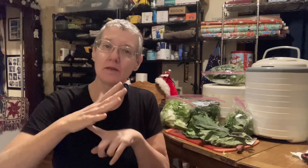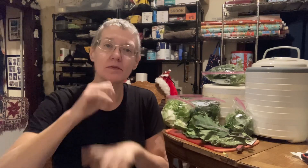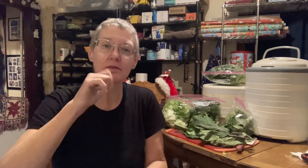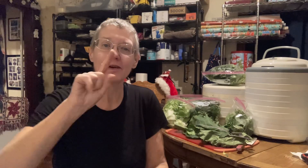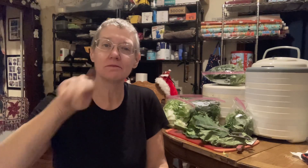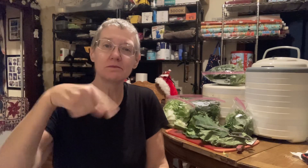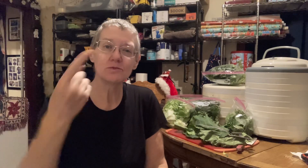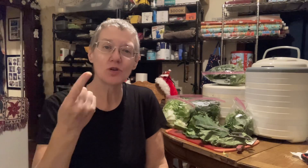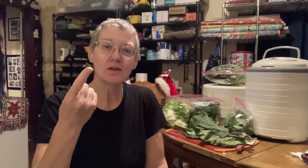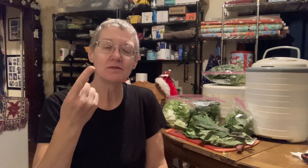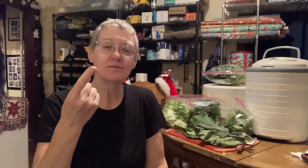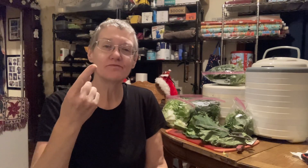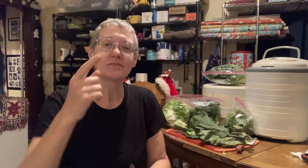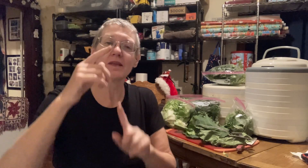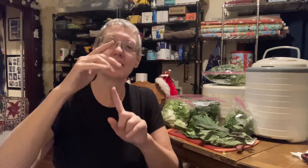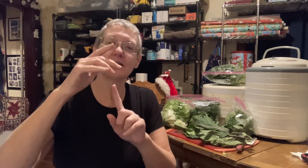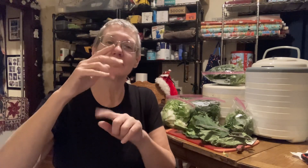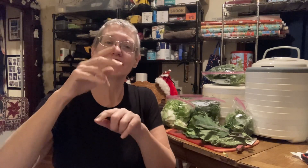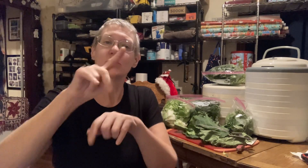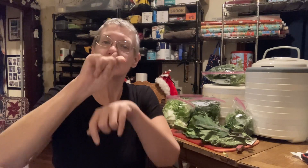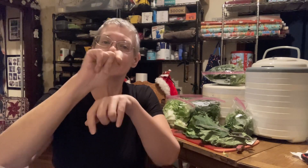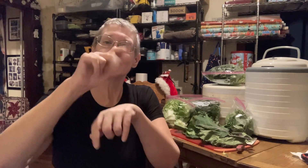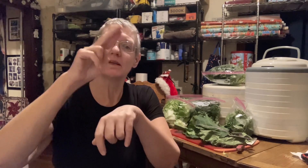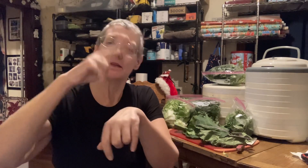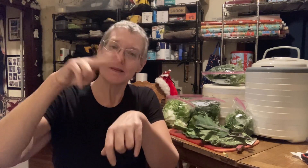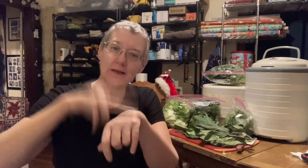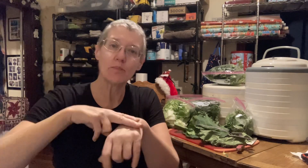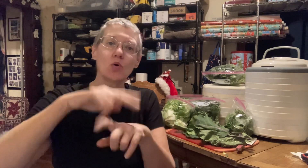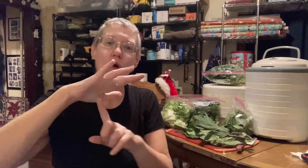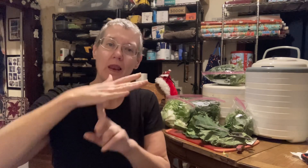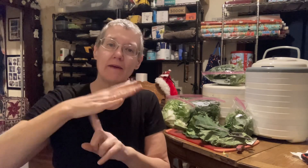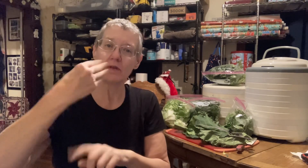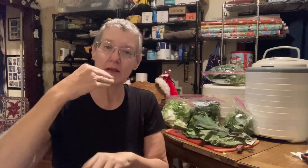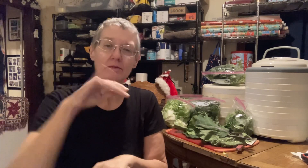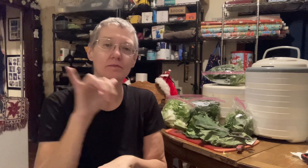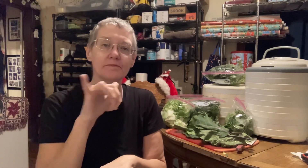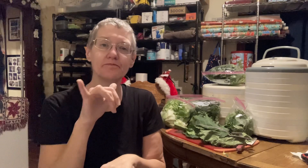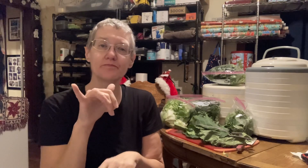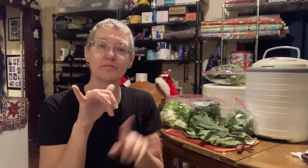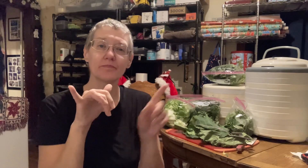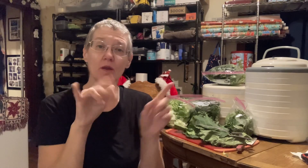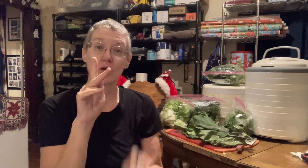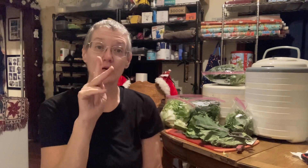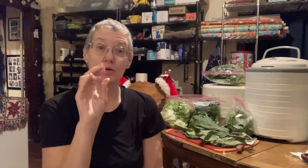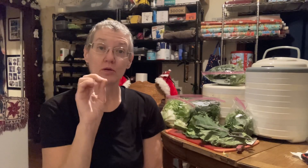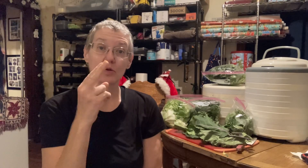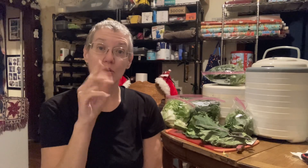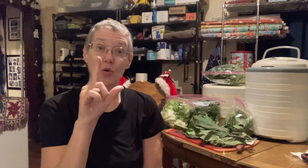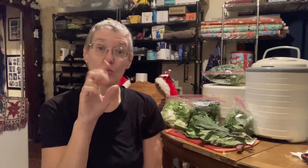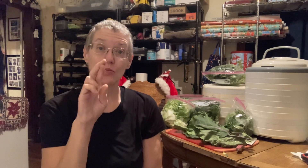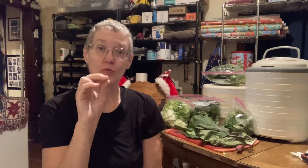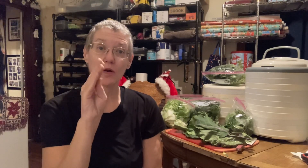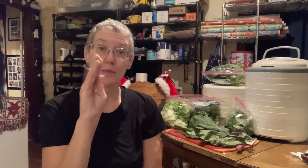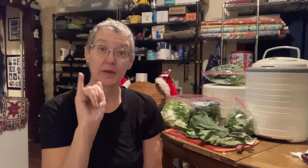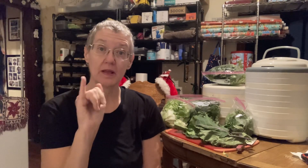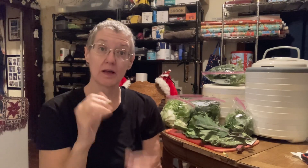Now, if you notice, I use a variety of leaves, not just what we traditionally eat as leaves. I'm eating things like this